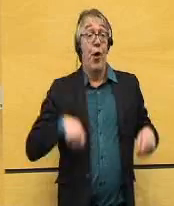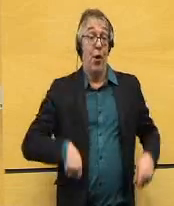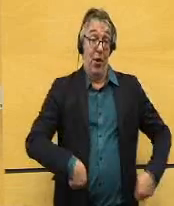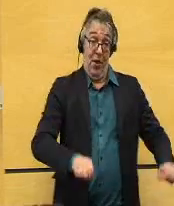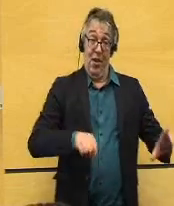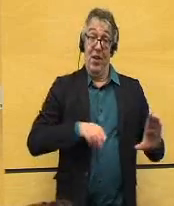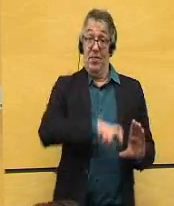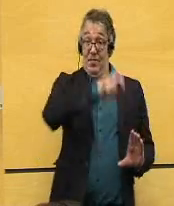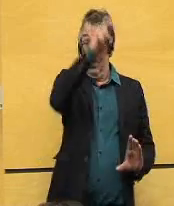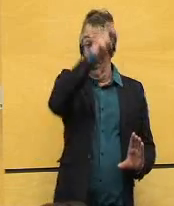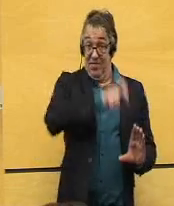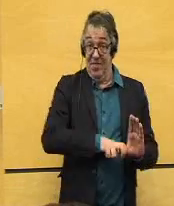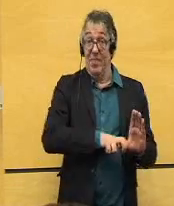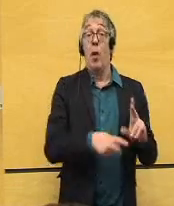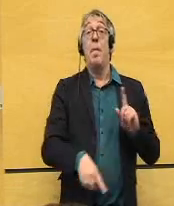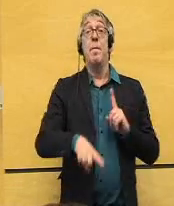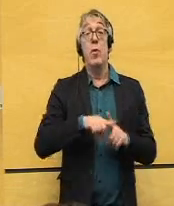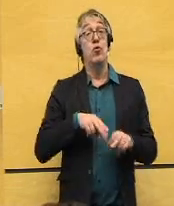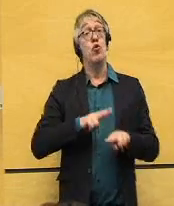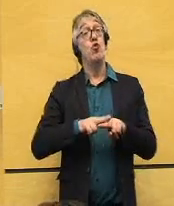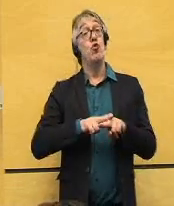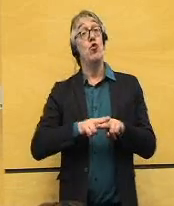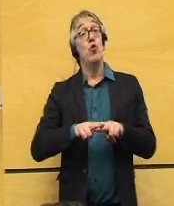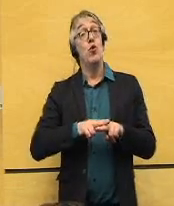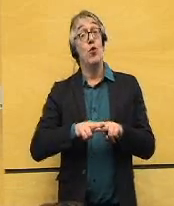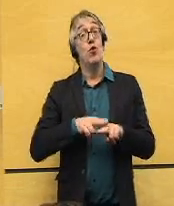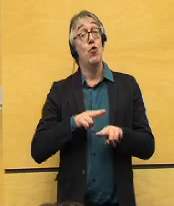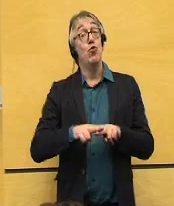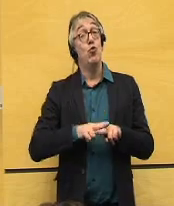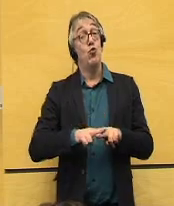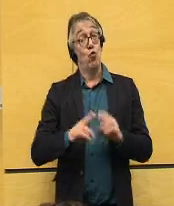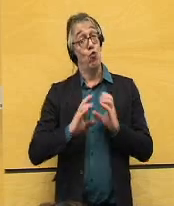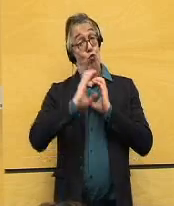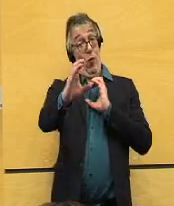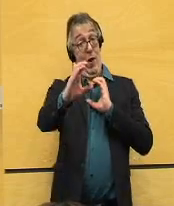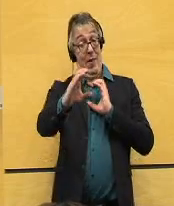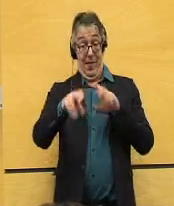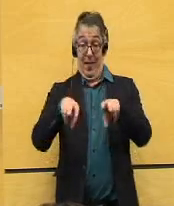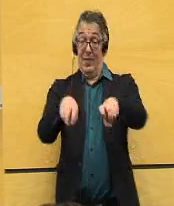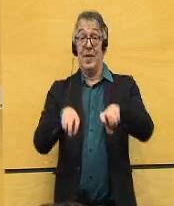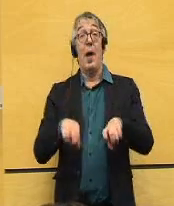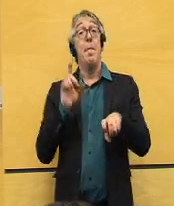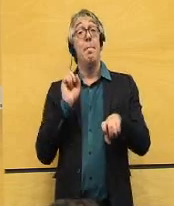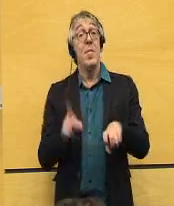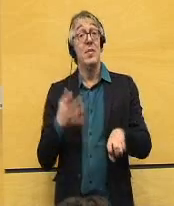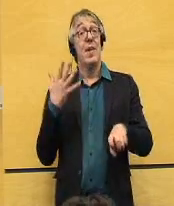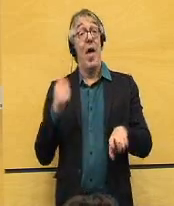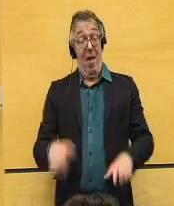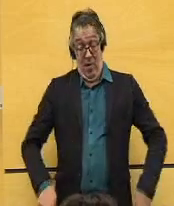with disabilities in the train, with a total estimated cost of $6.6 million.